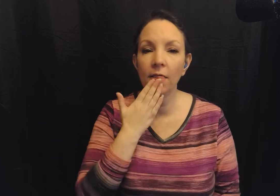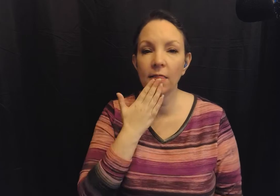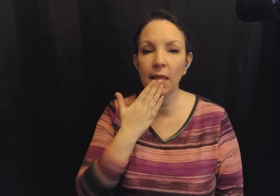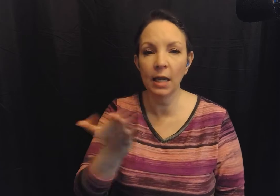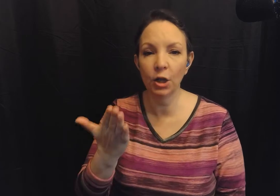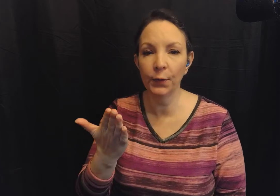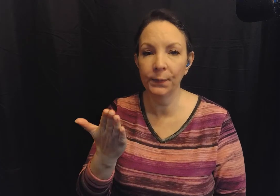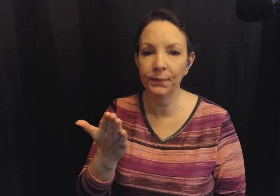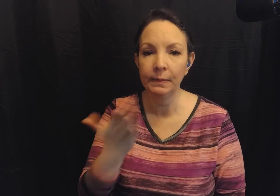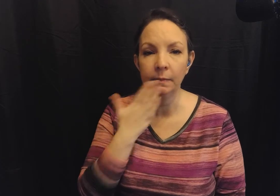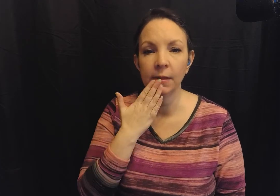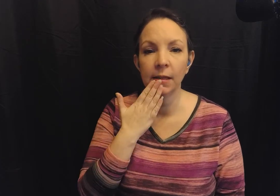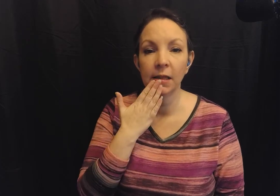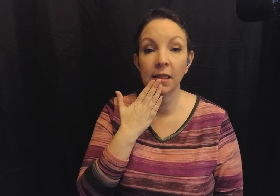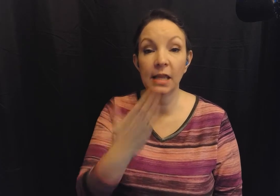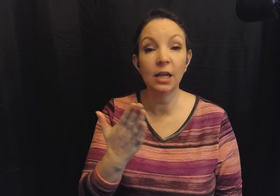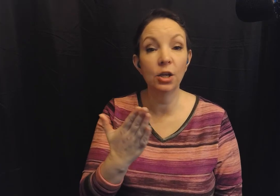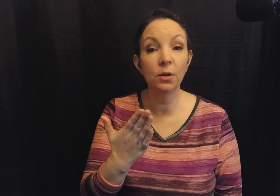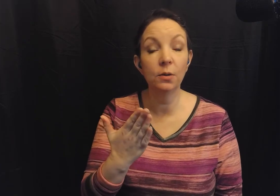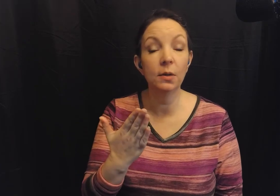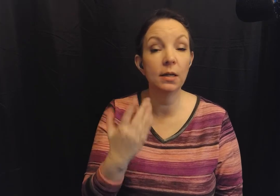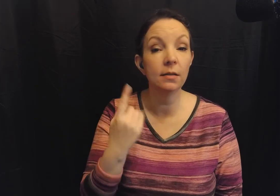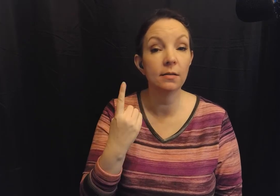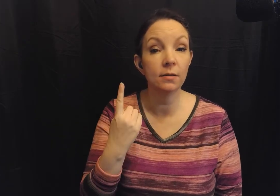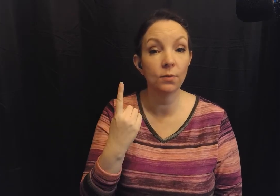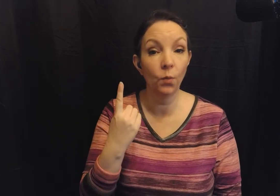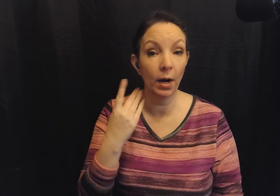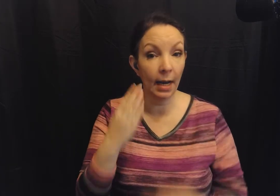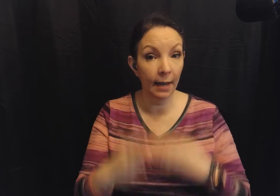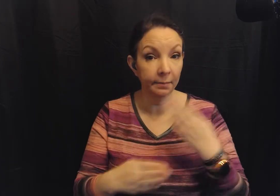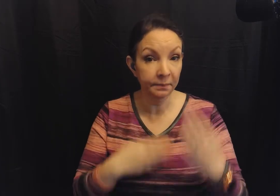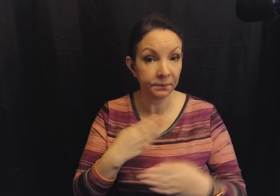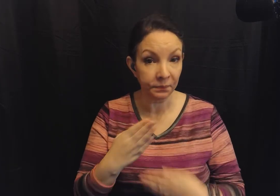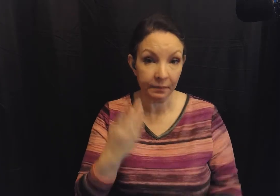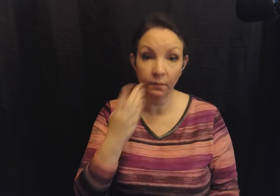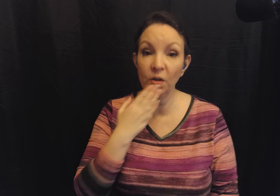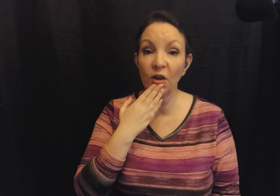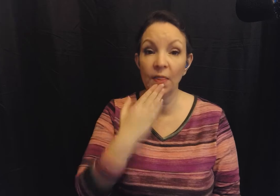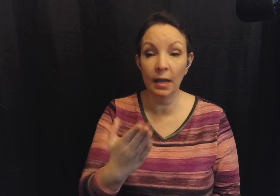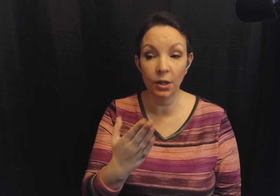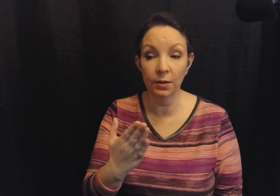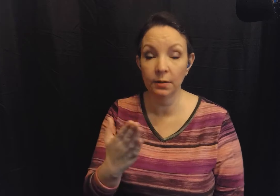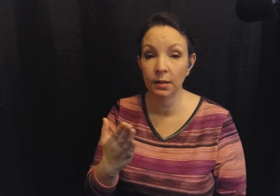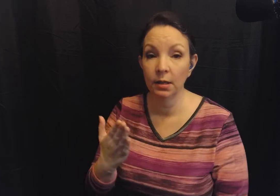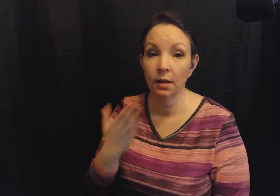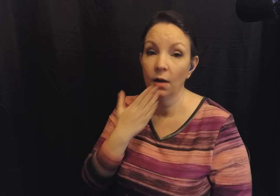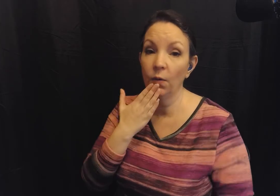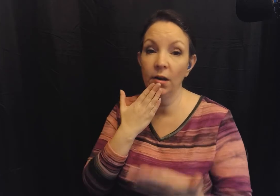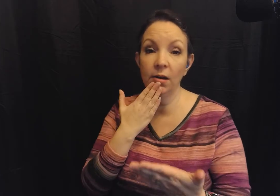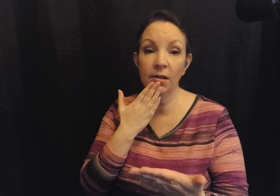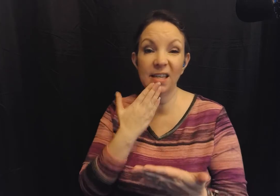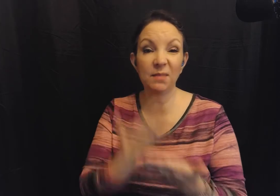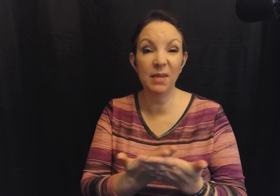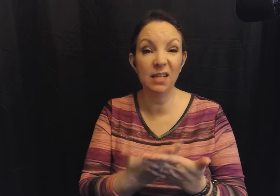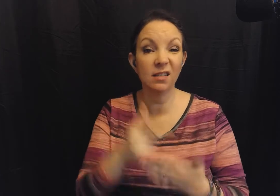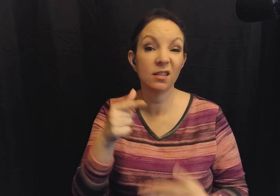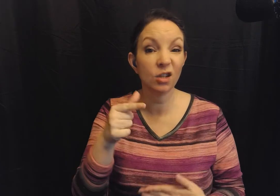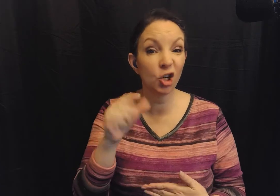Thank you. Thank you is one hand. You go thank you. This means